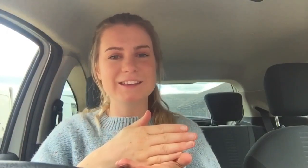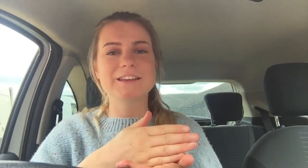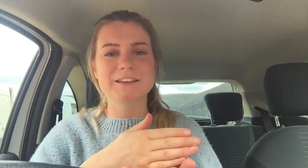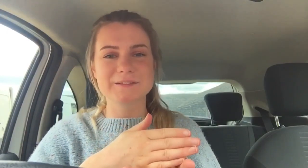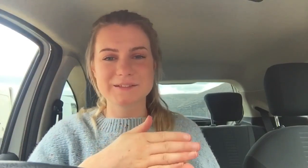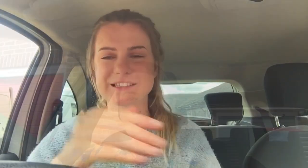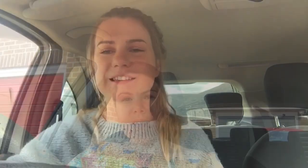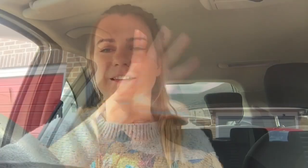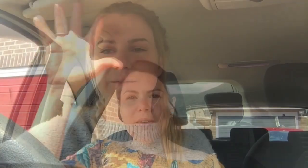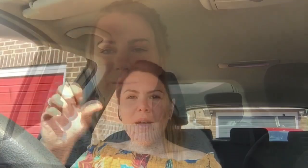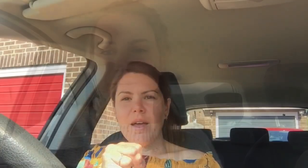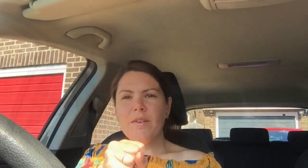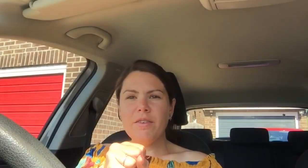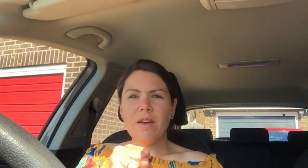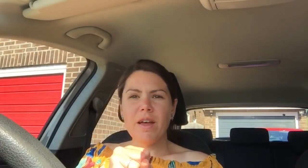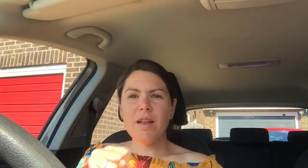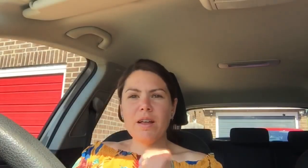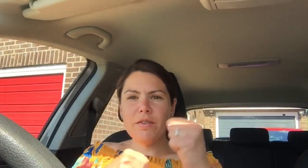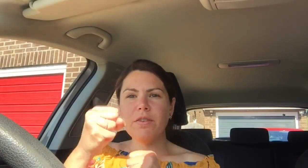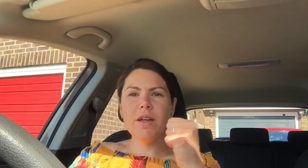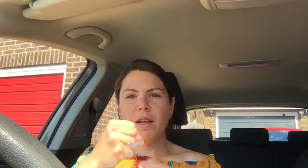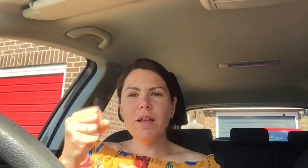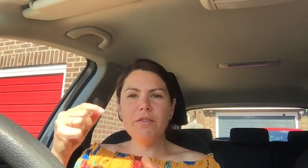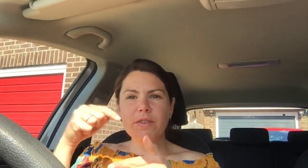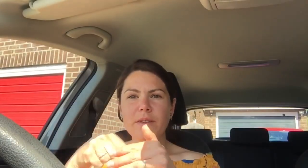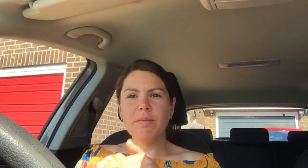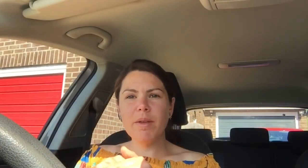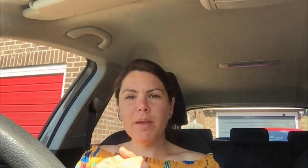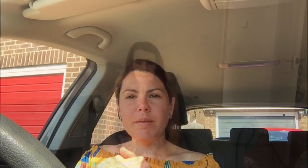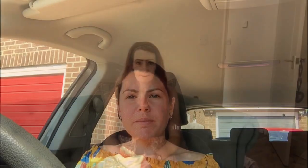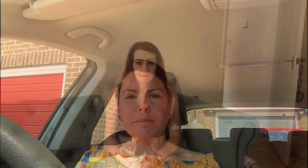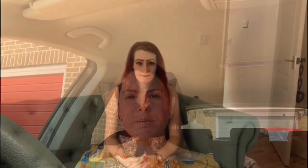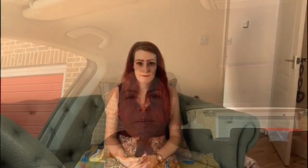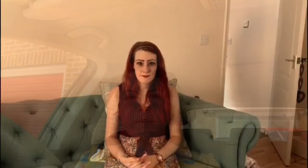believes, 'cause I've still got a lot of fight left in me.